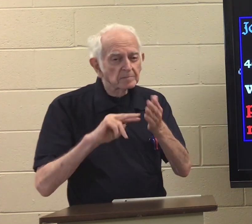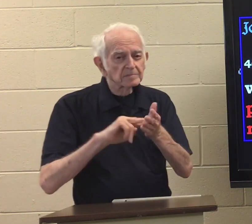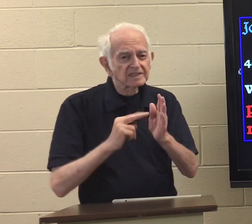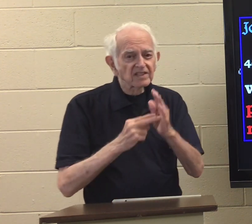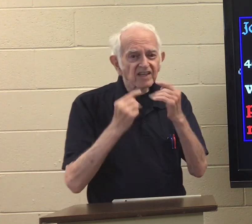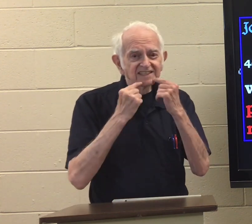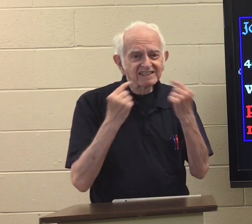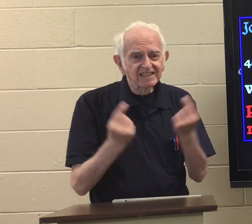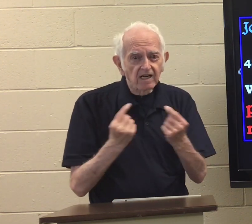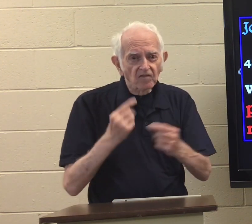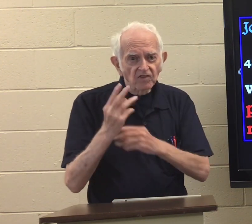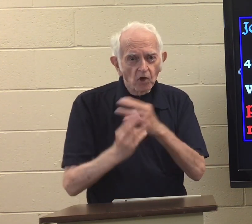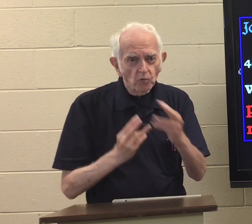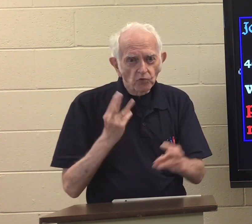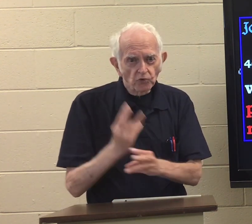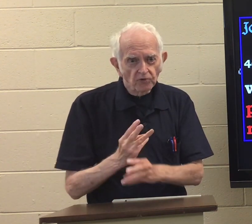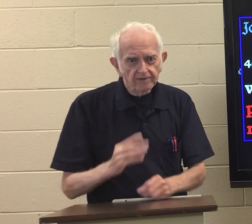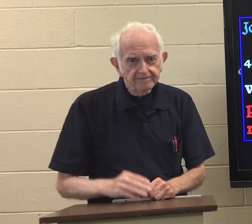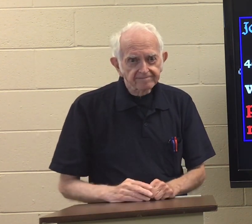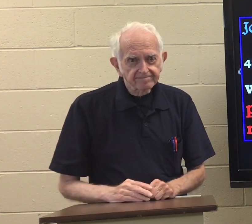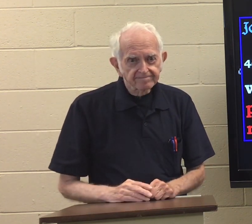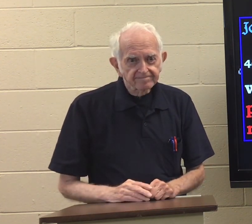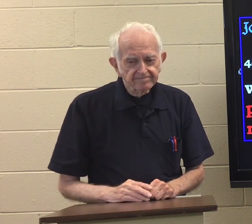Darkness means the sin of the world.